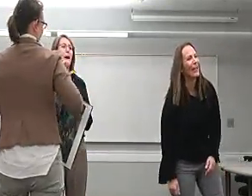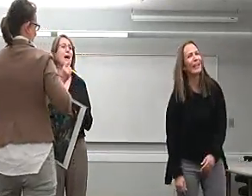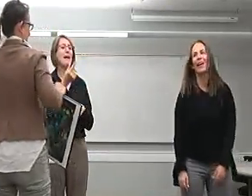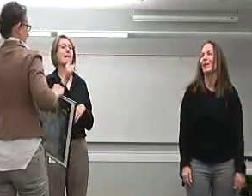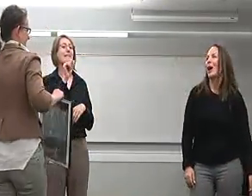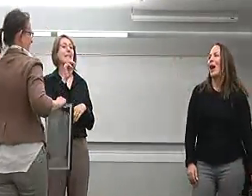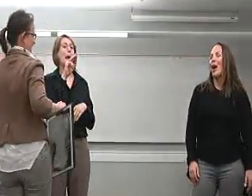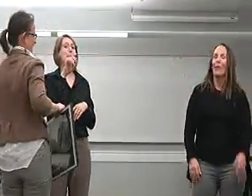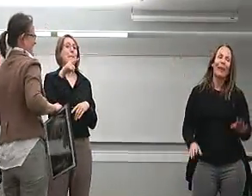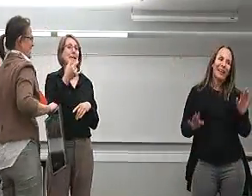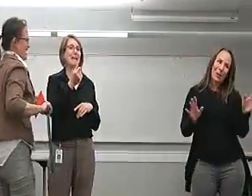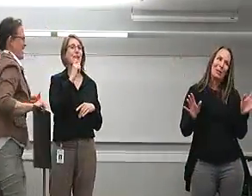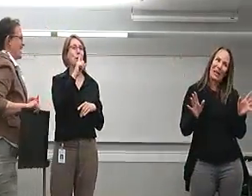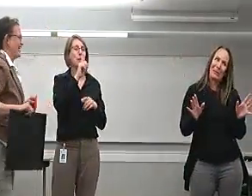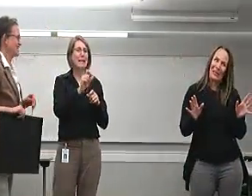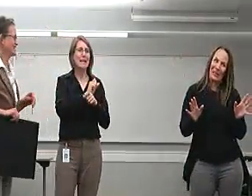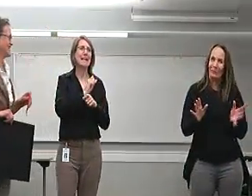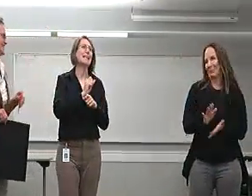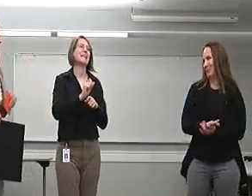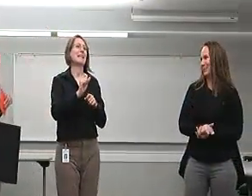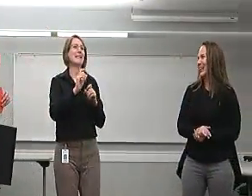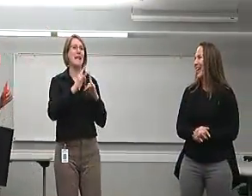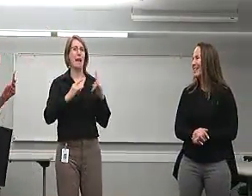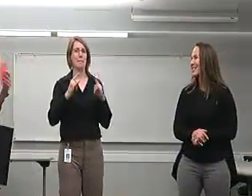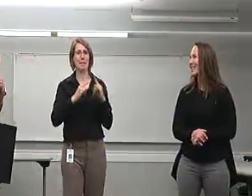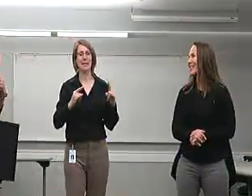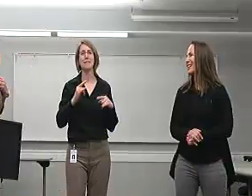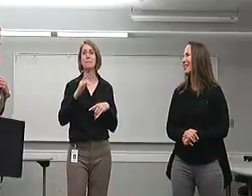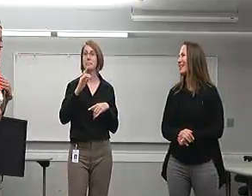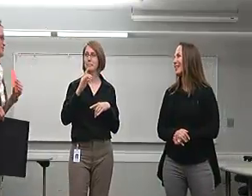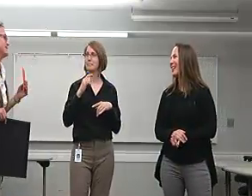We can go glamping too. I want a real bathroom.